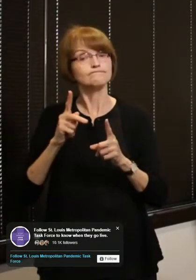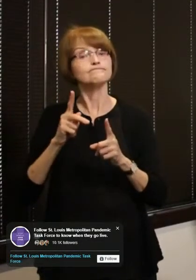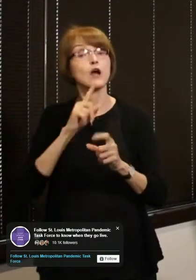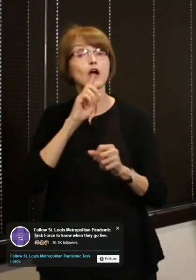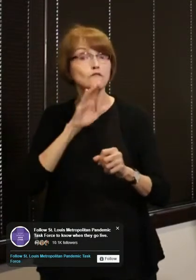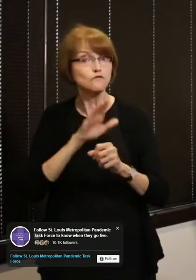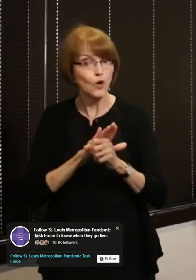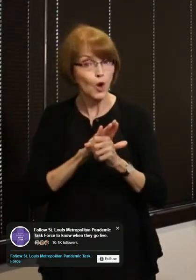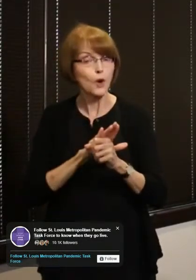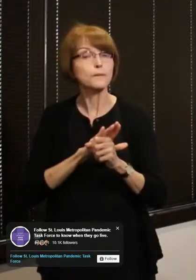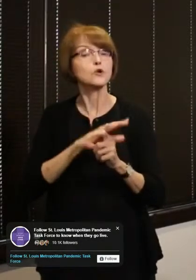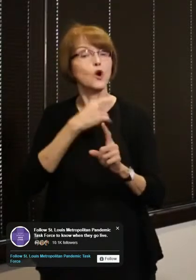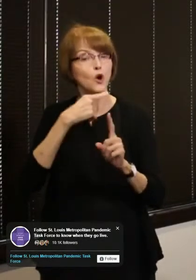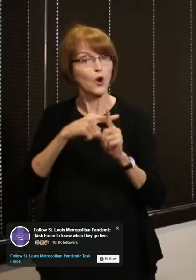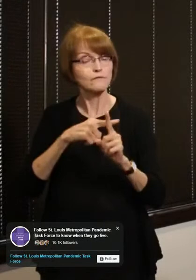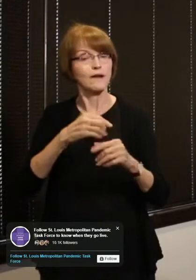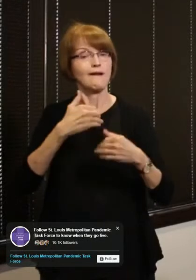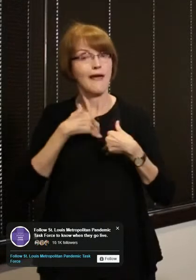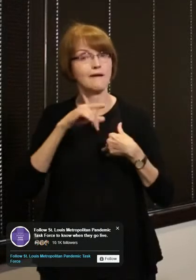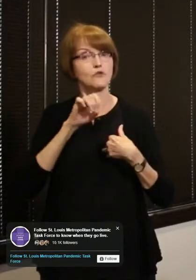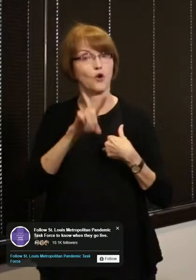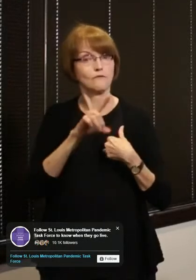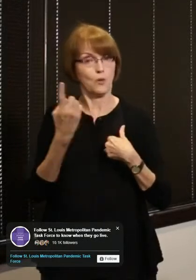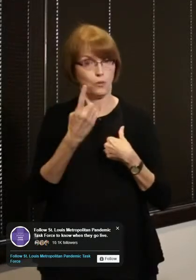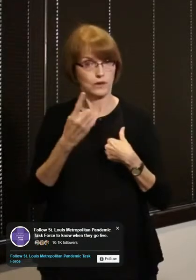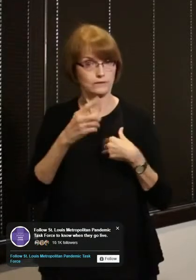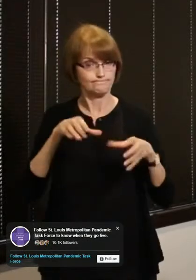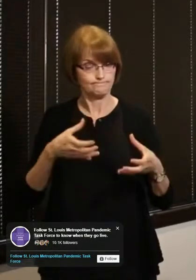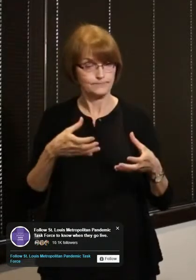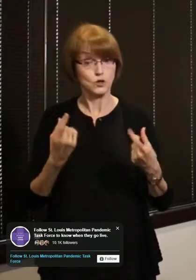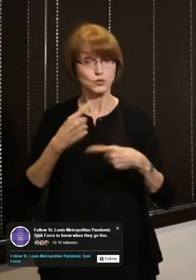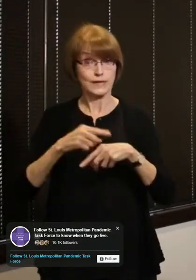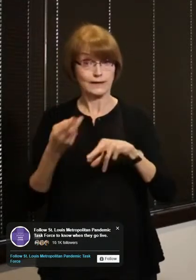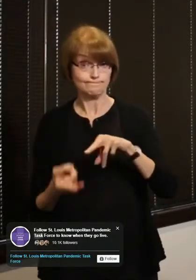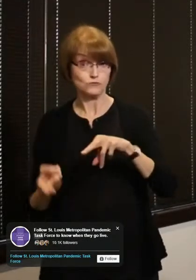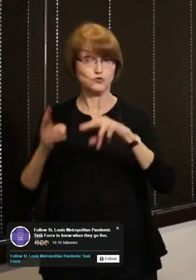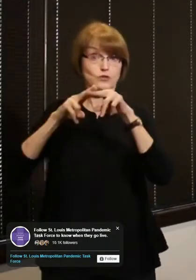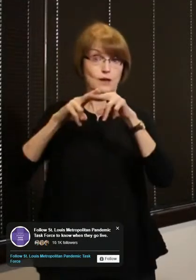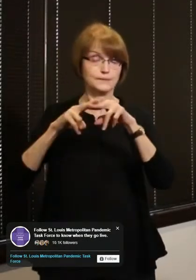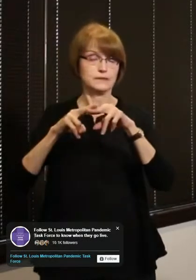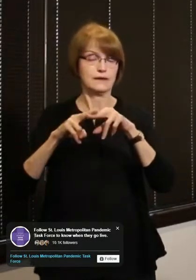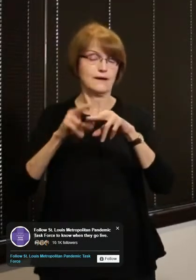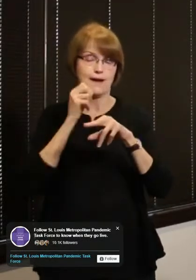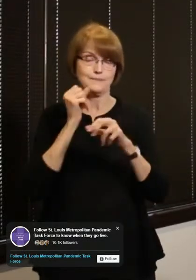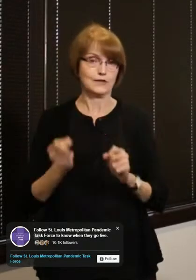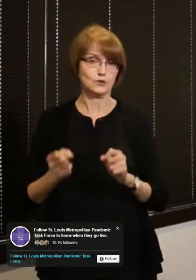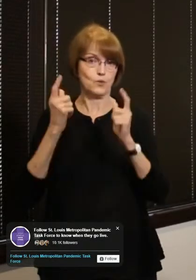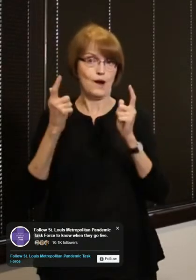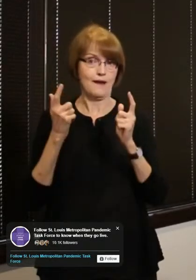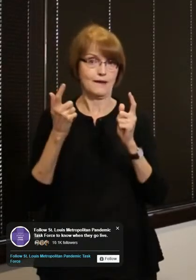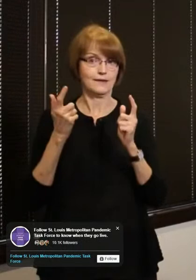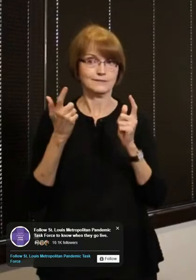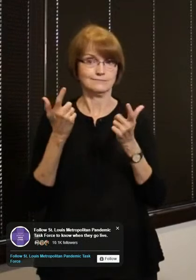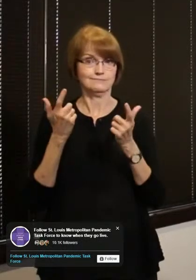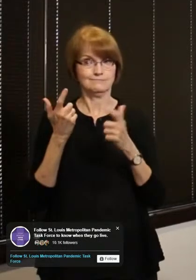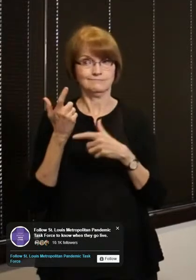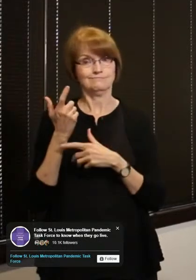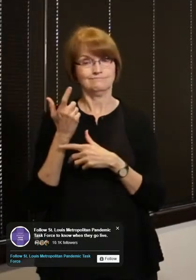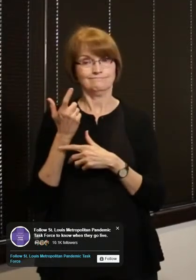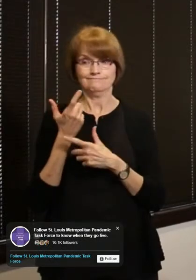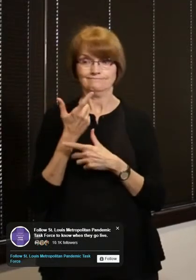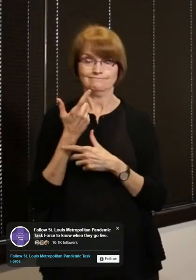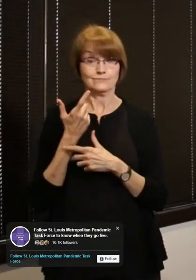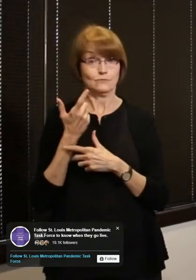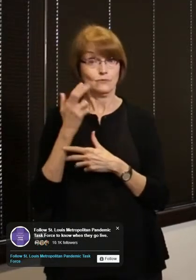patients only. Now this number jumped considerably today, which is really no surprise given that high number of admissions that we